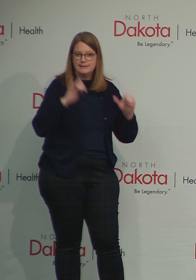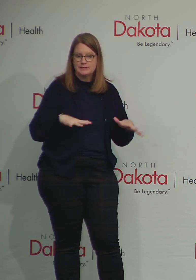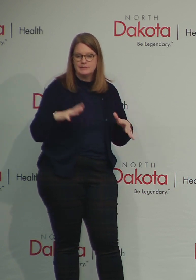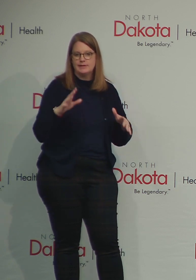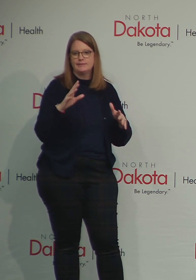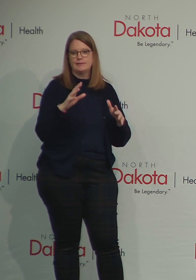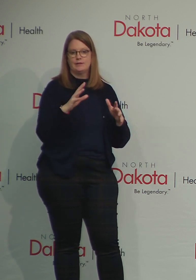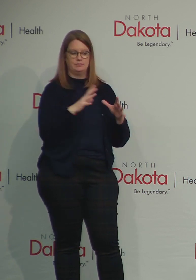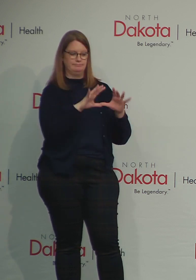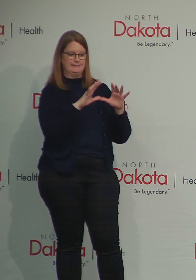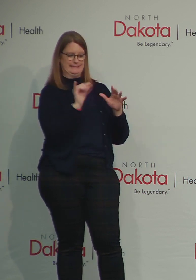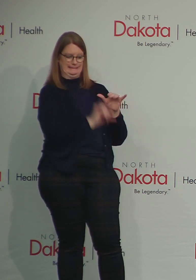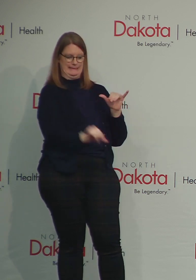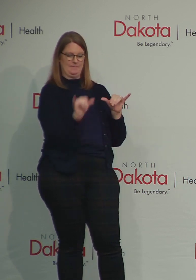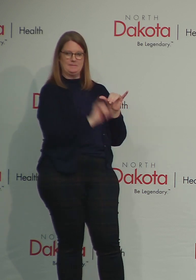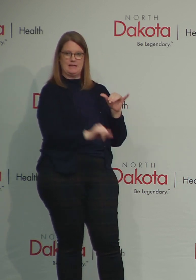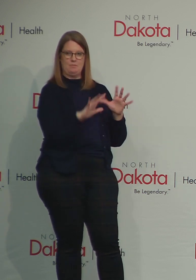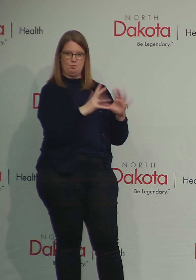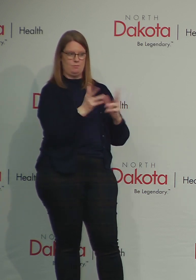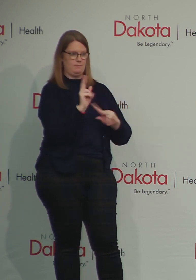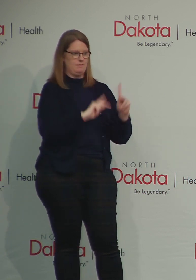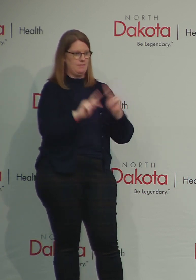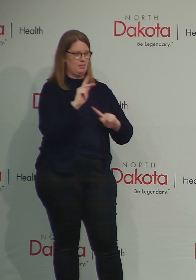apart, then this